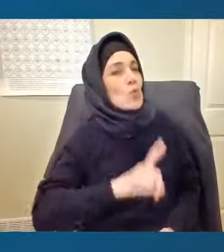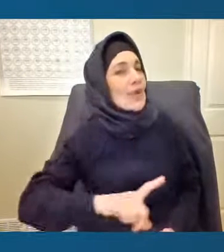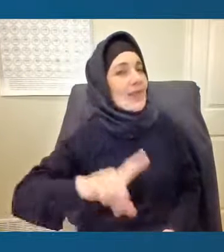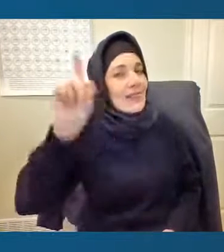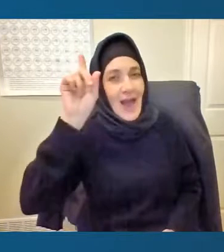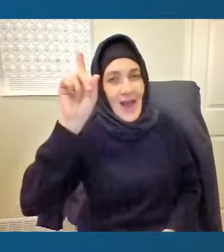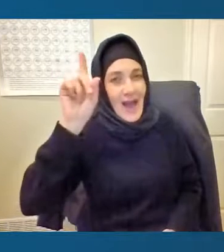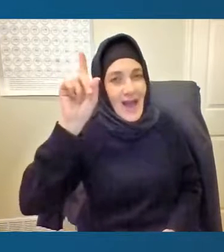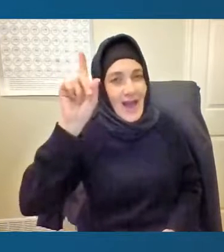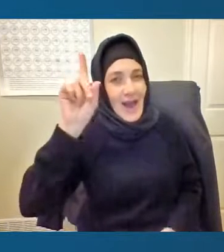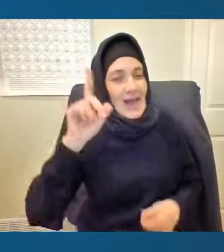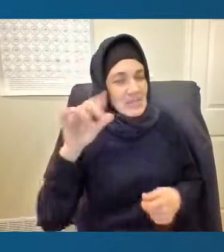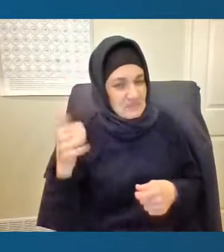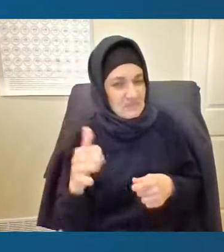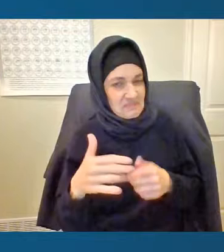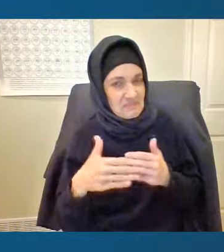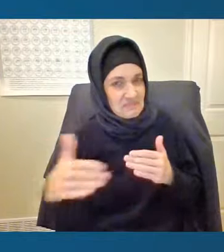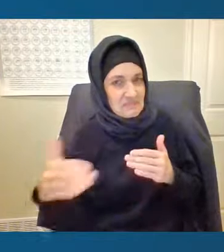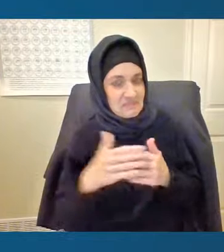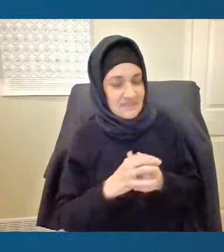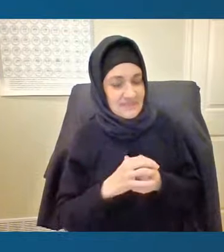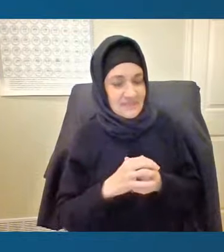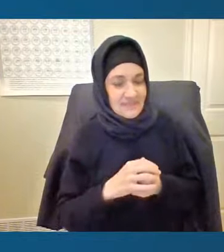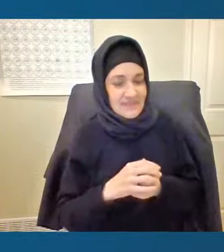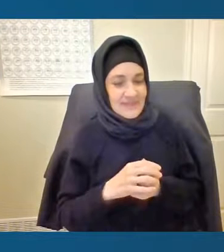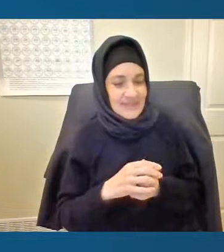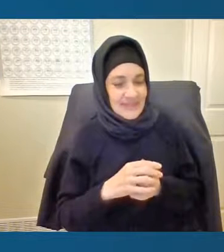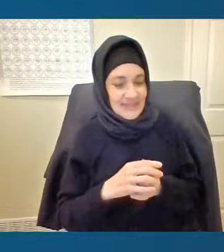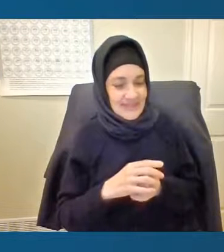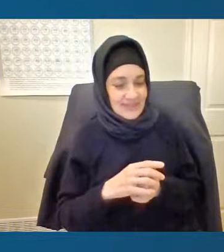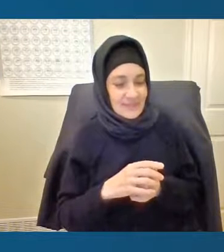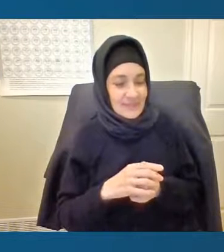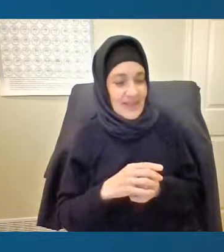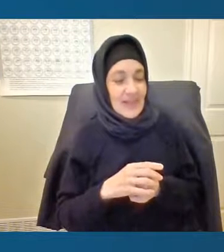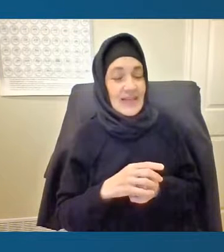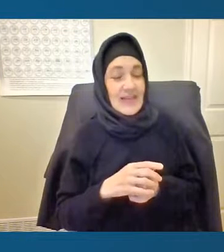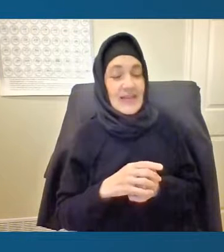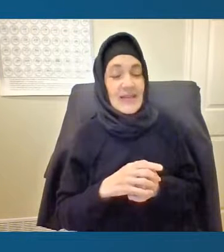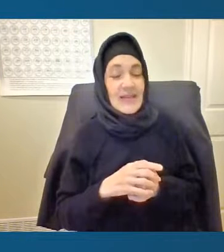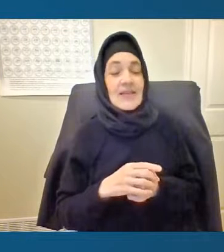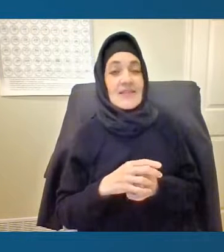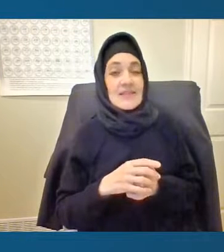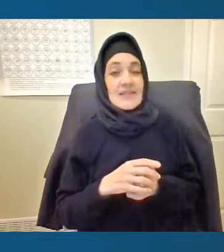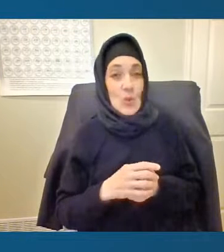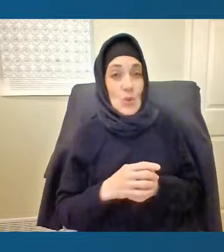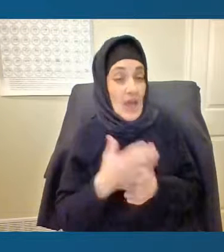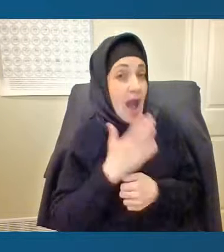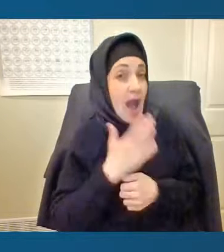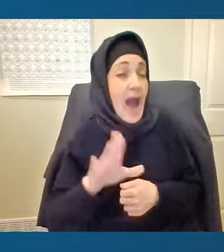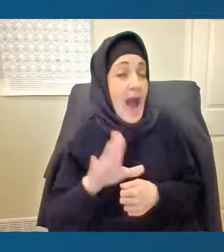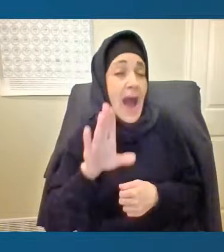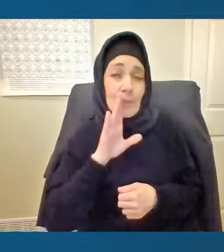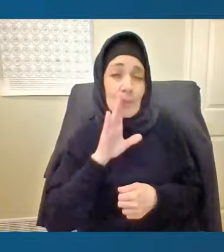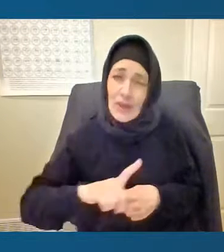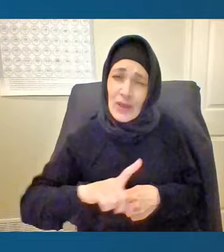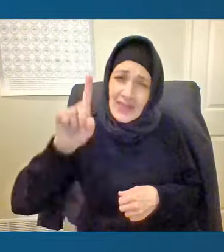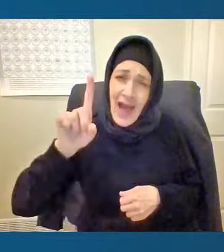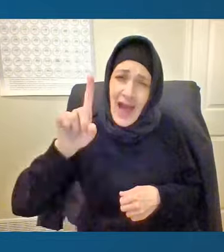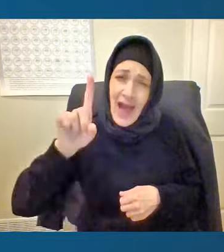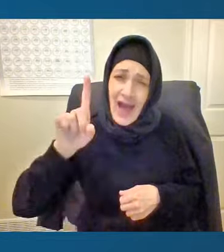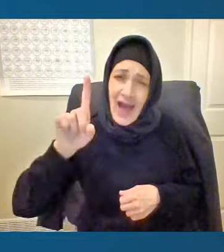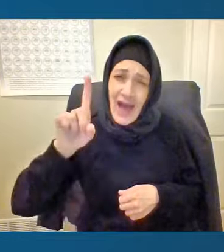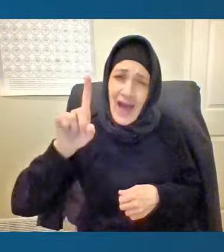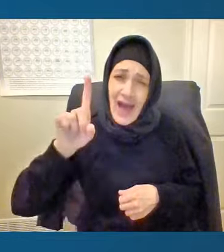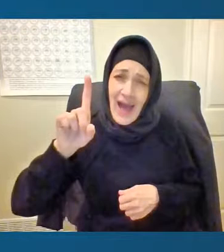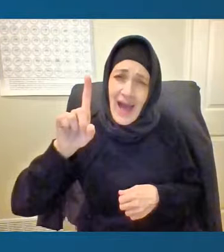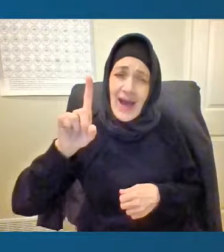ashaban yuqawwimunani idha awajajtu. He says, Alhamdulillah, all praise to Allah who